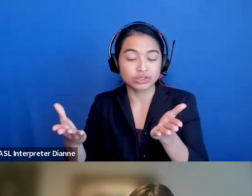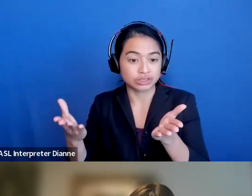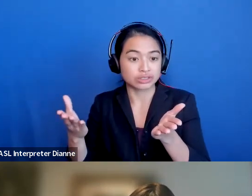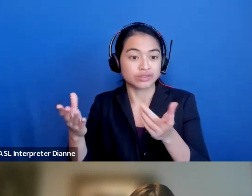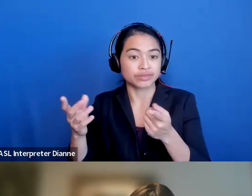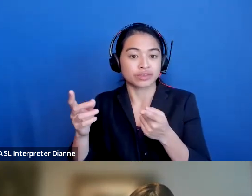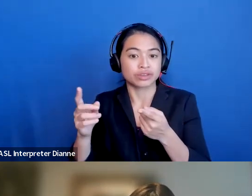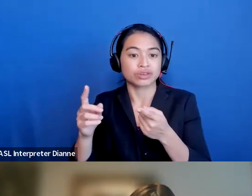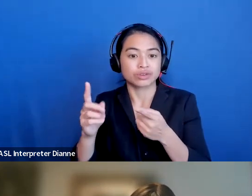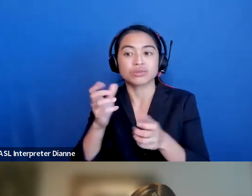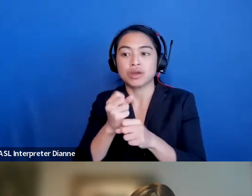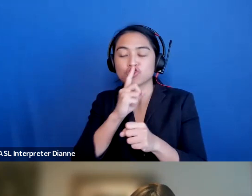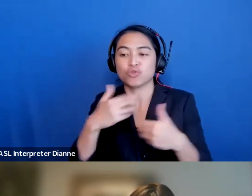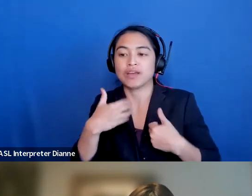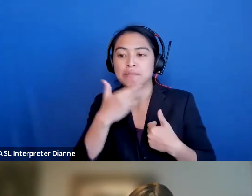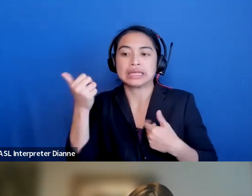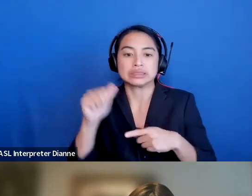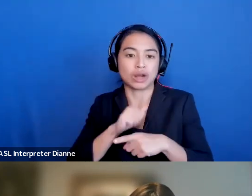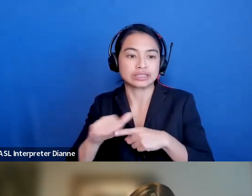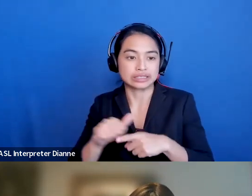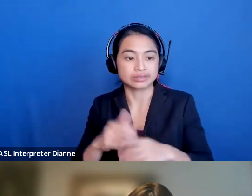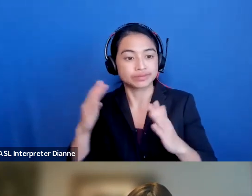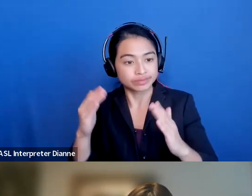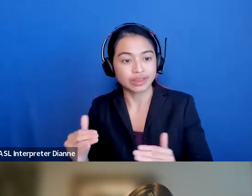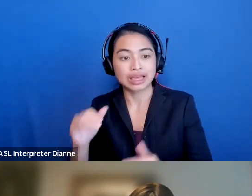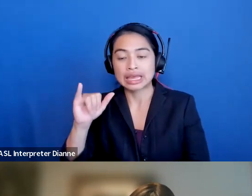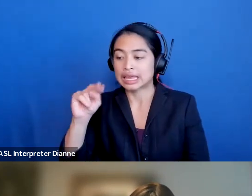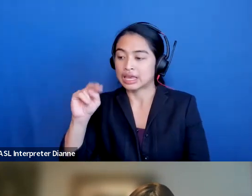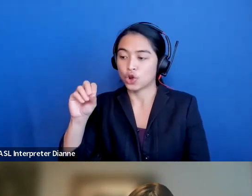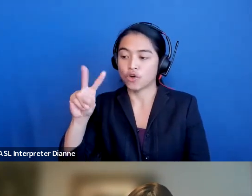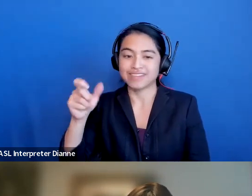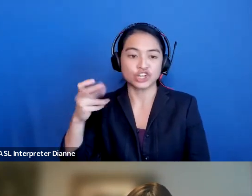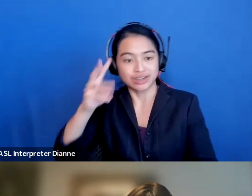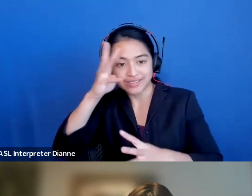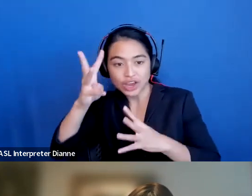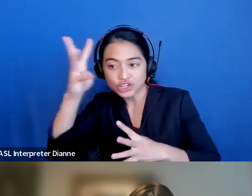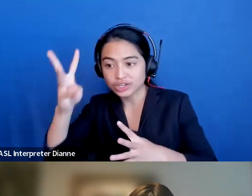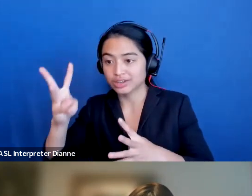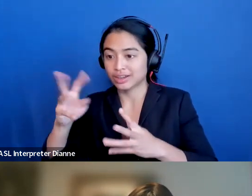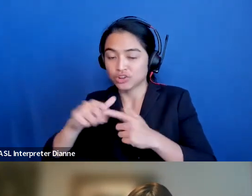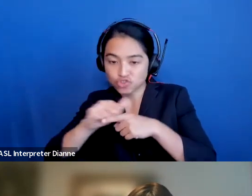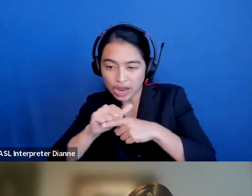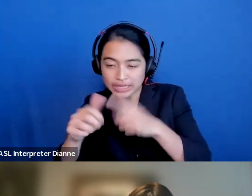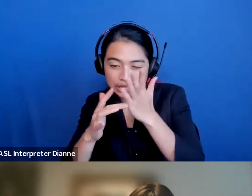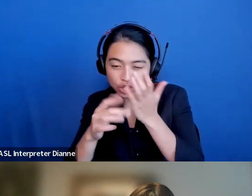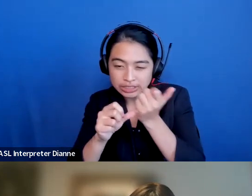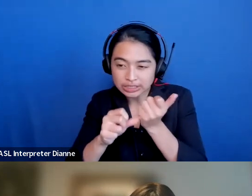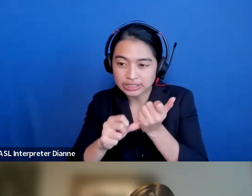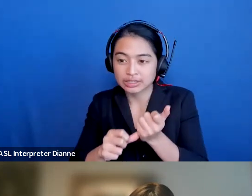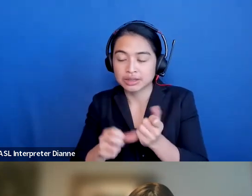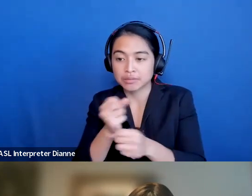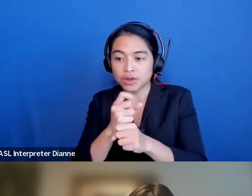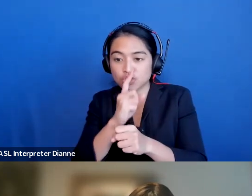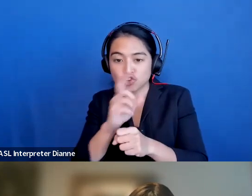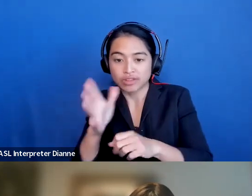best practices. We focus on innovation and creative forms of training and technical assistance, building the